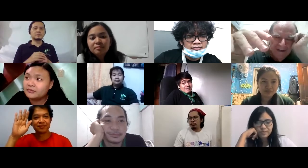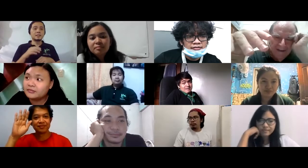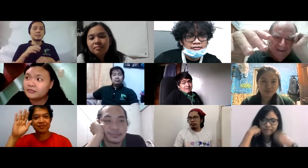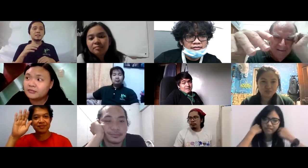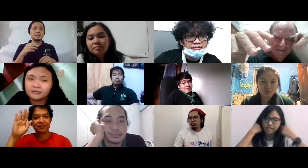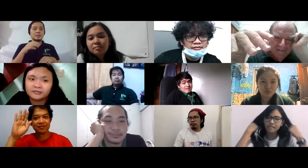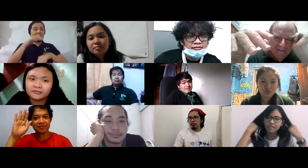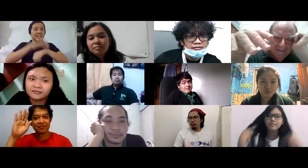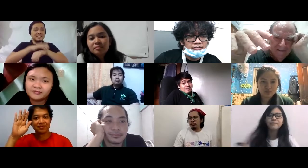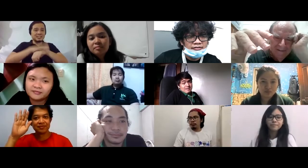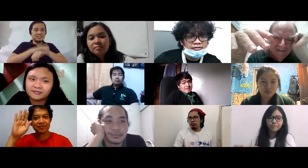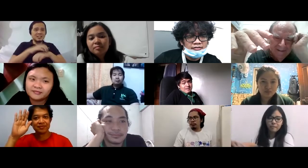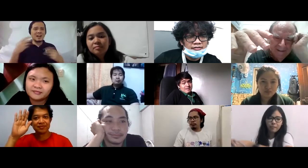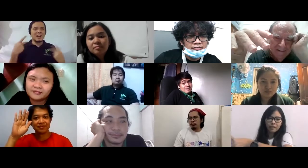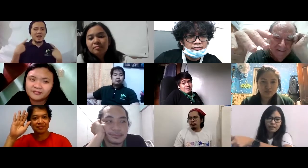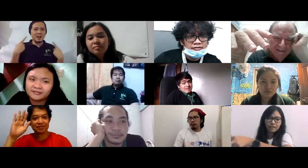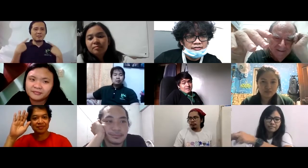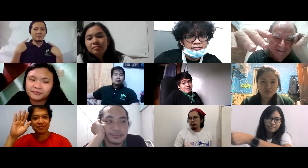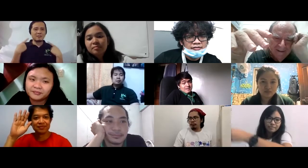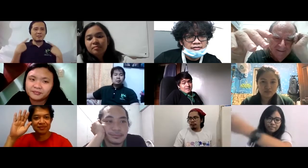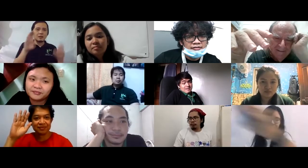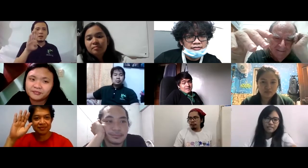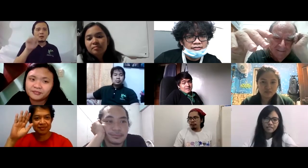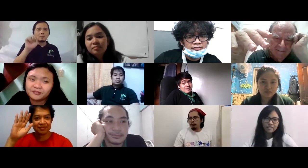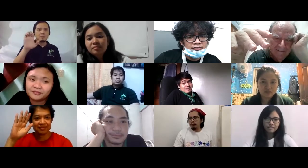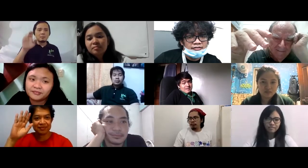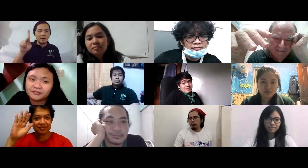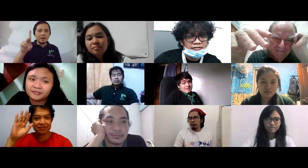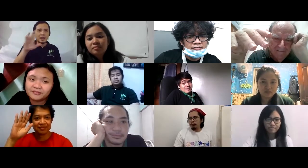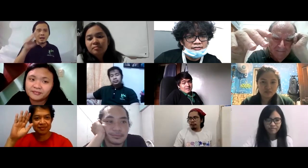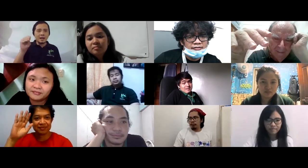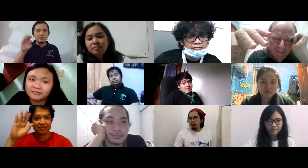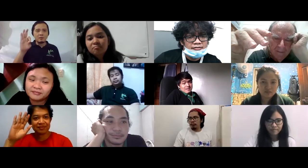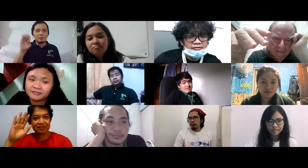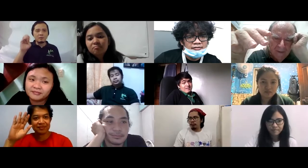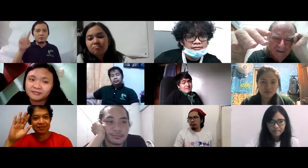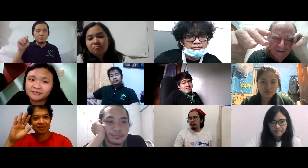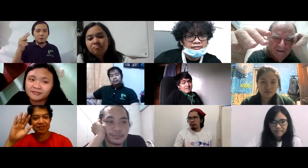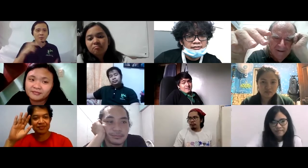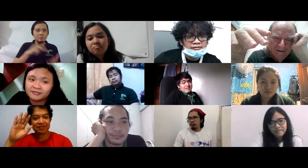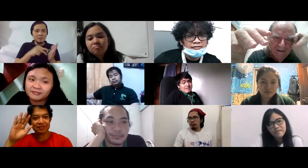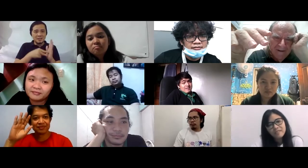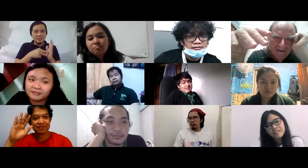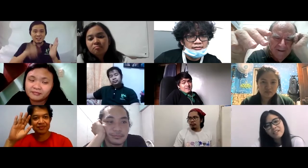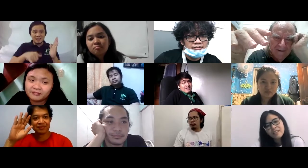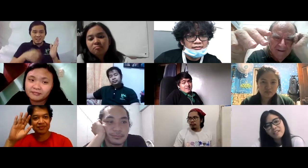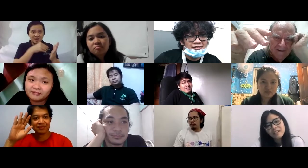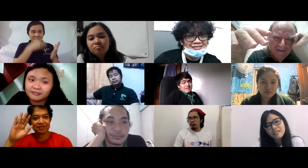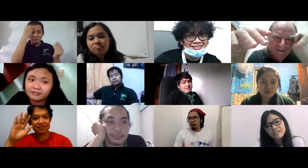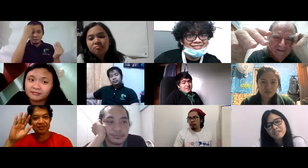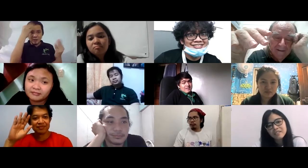Okay, but the important thing is here that you need to know this